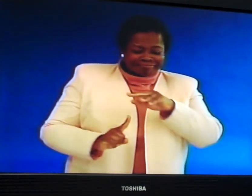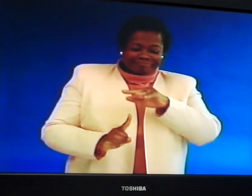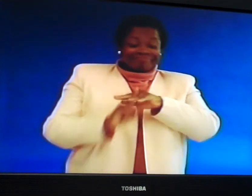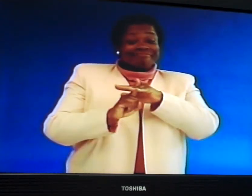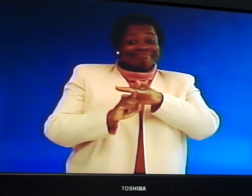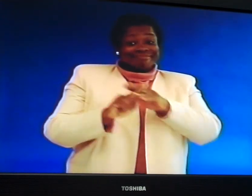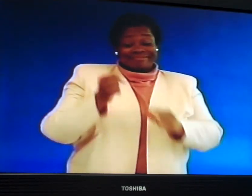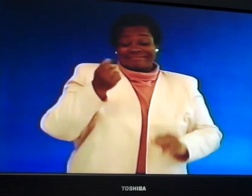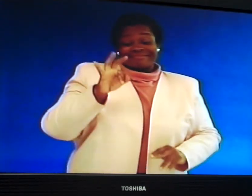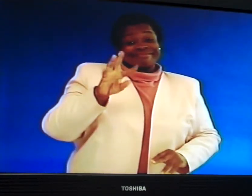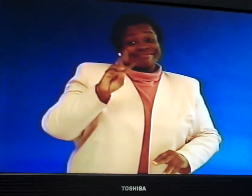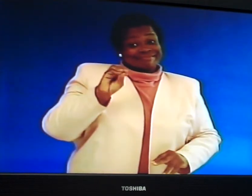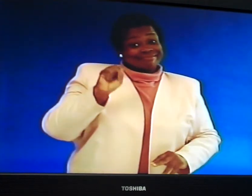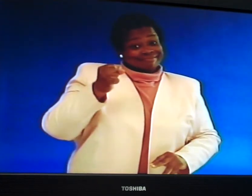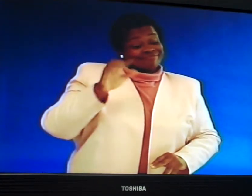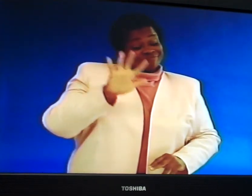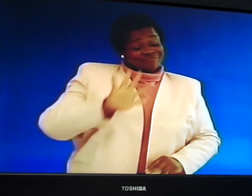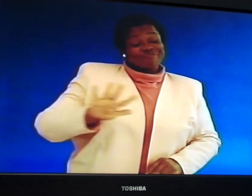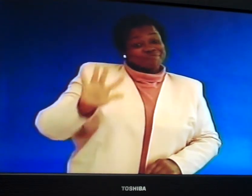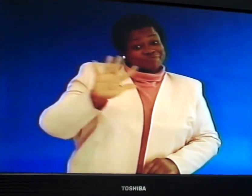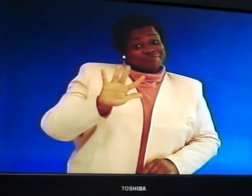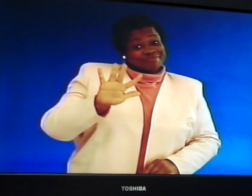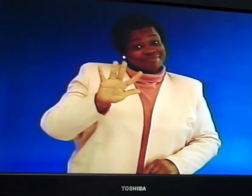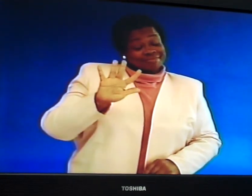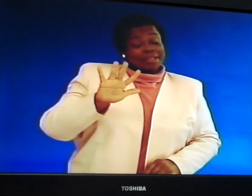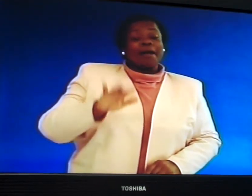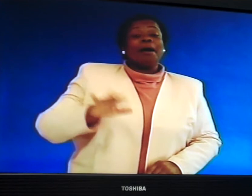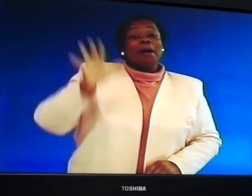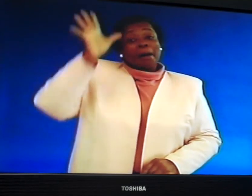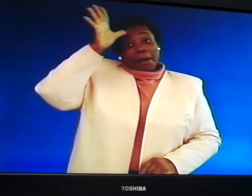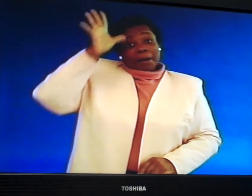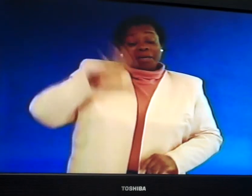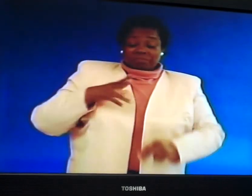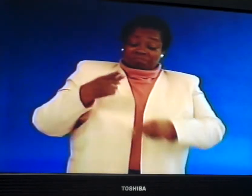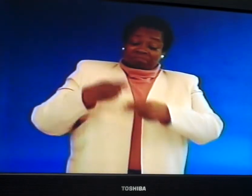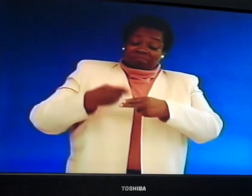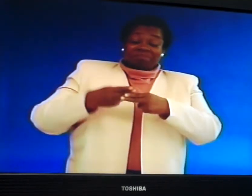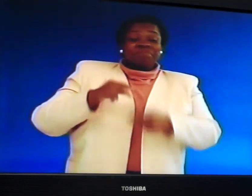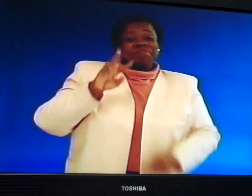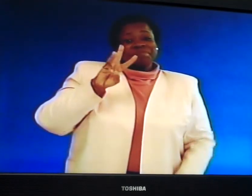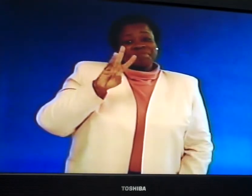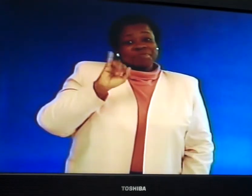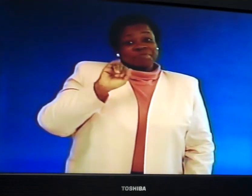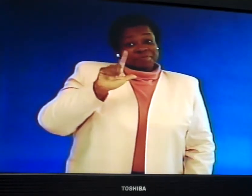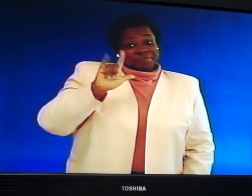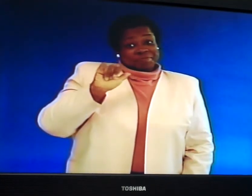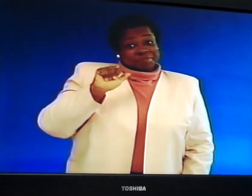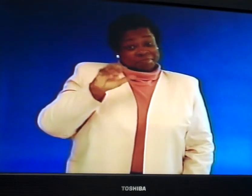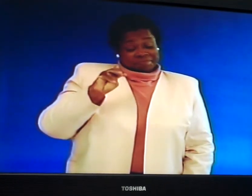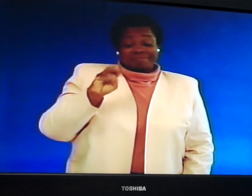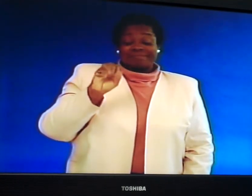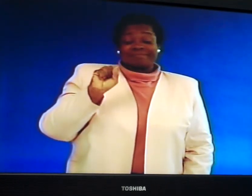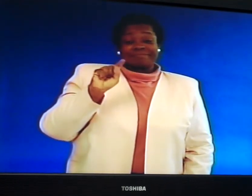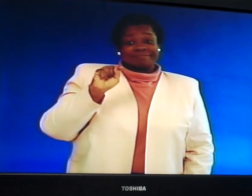ASL has not arrived until the 1930s. And until this man